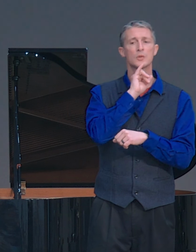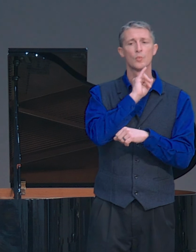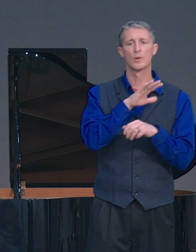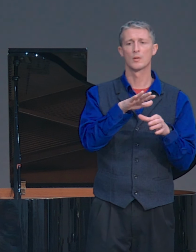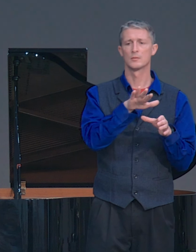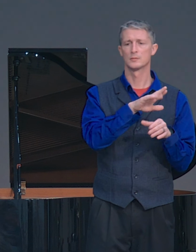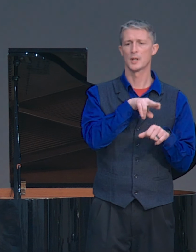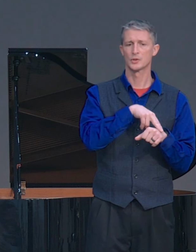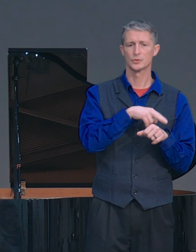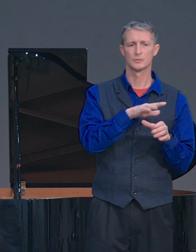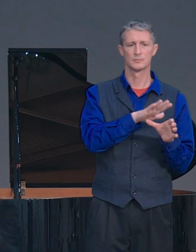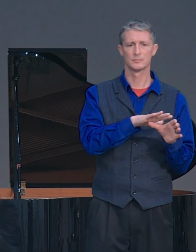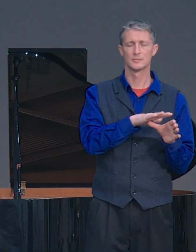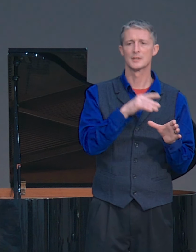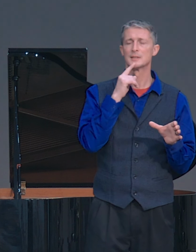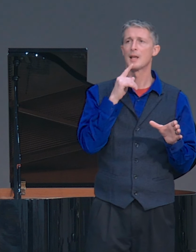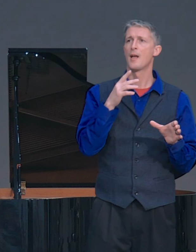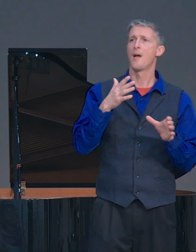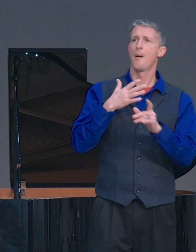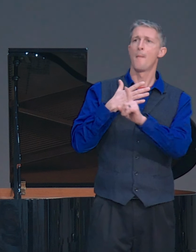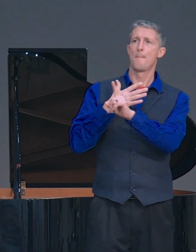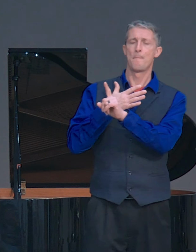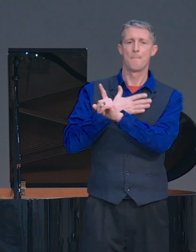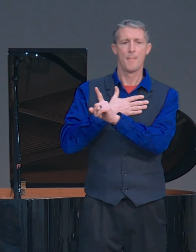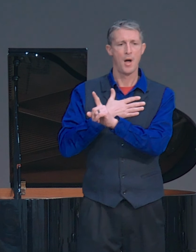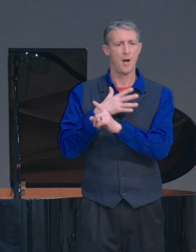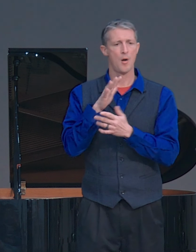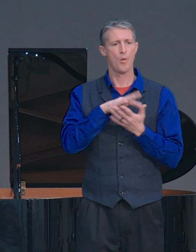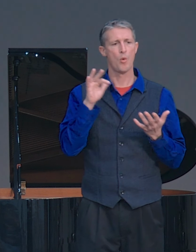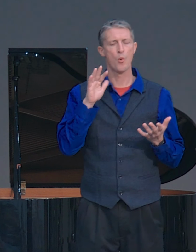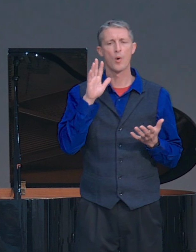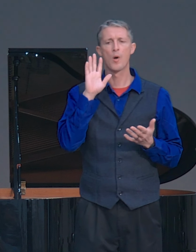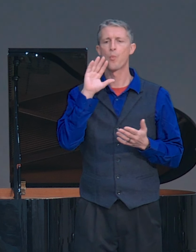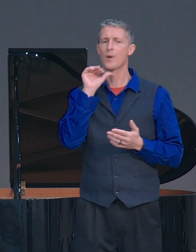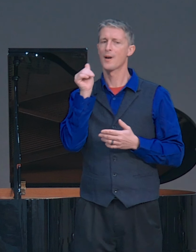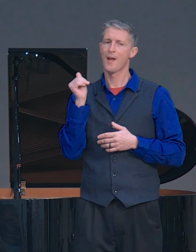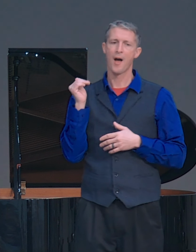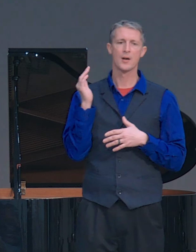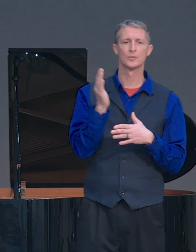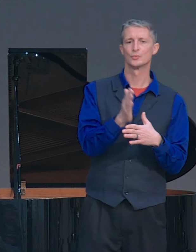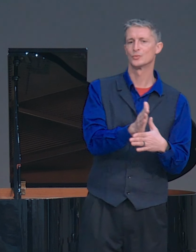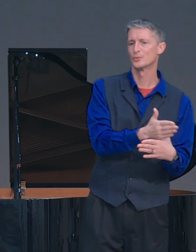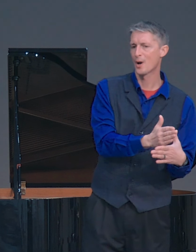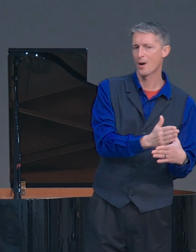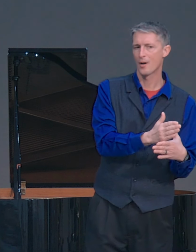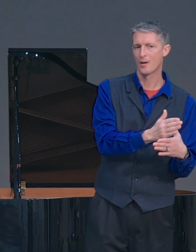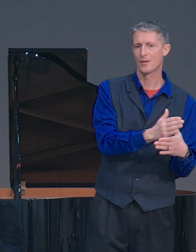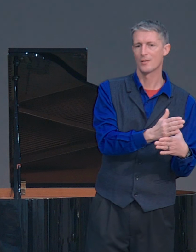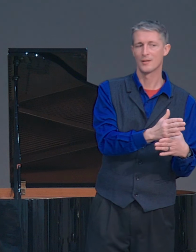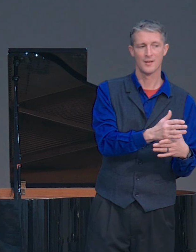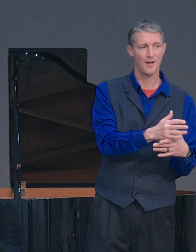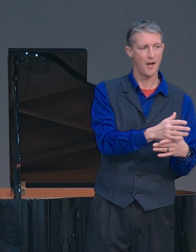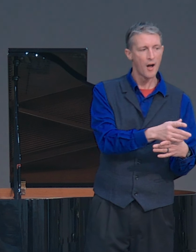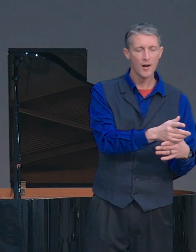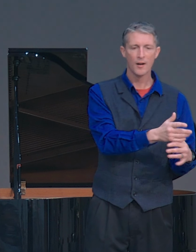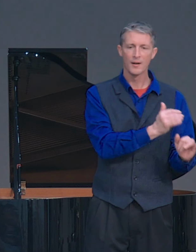"My glory I will not give to another."